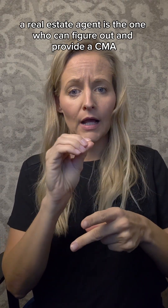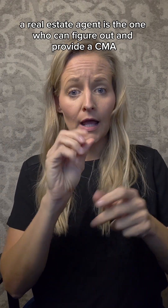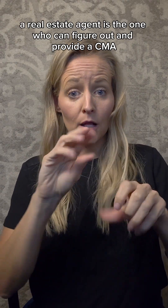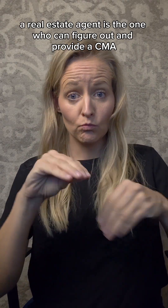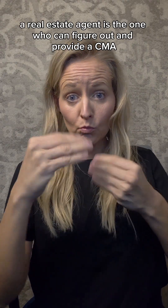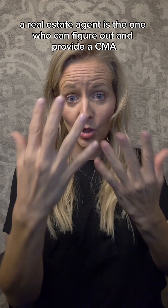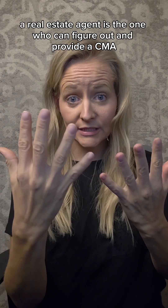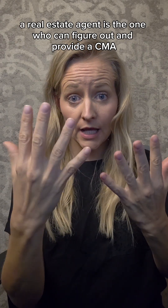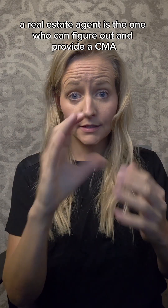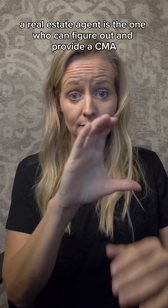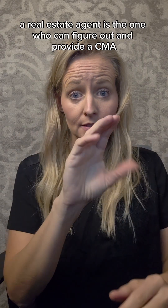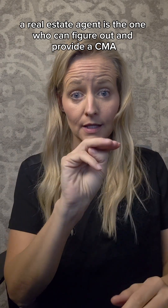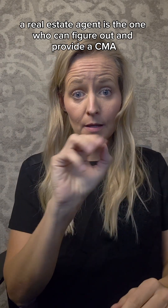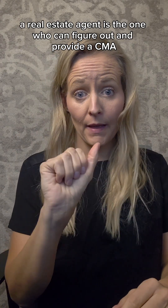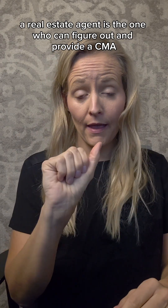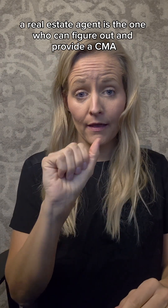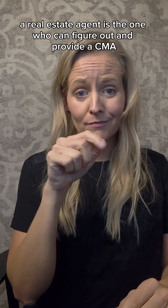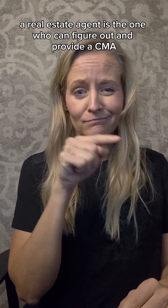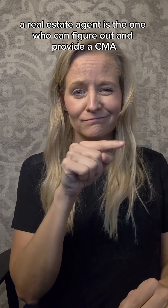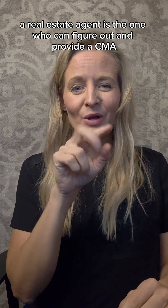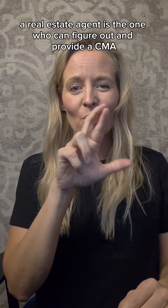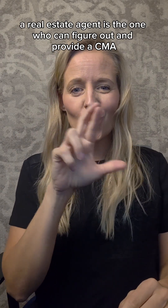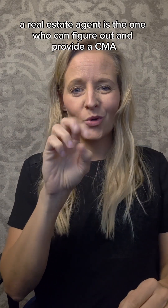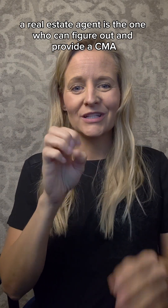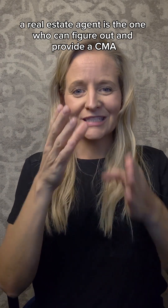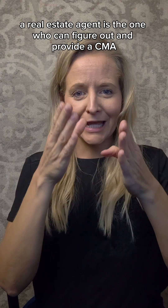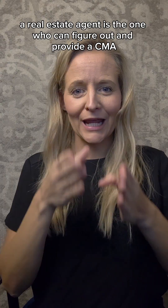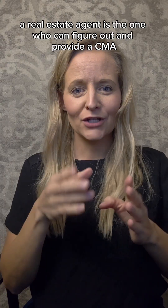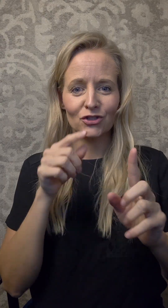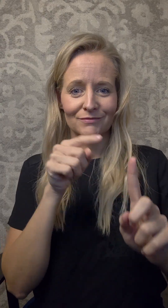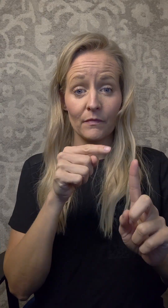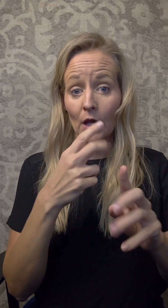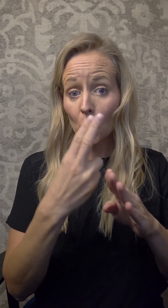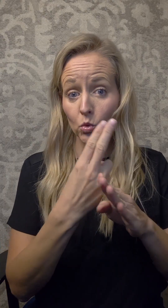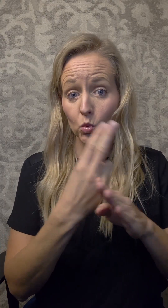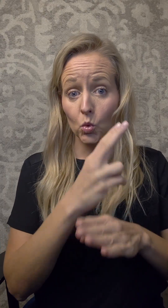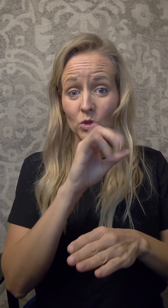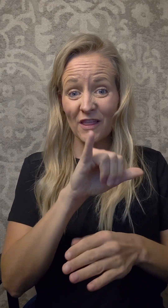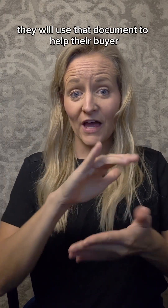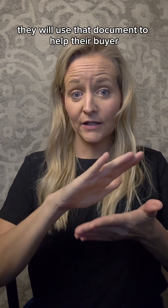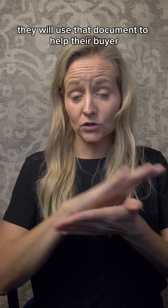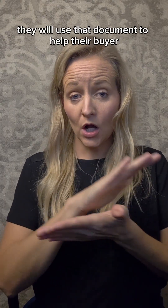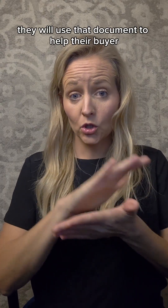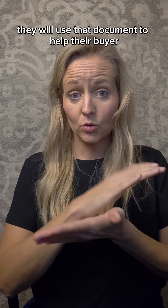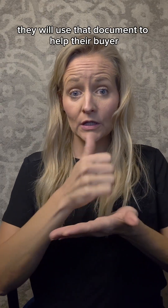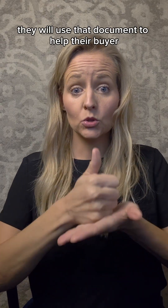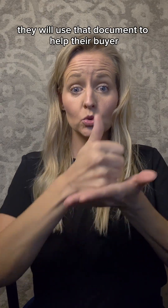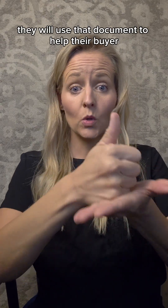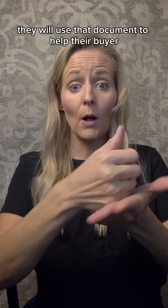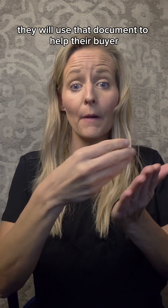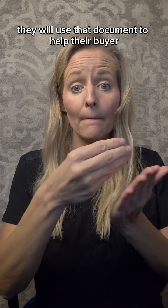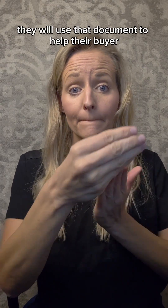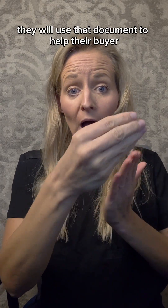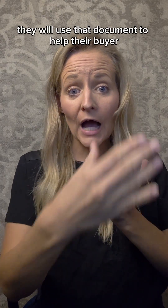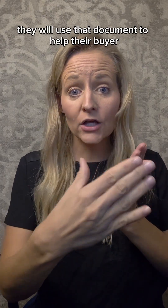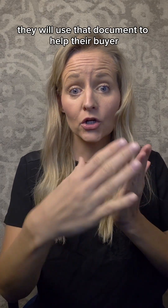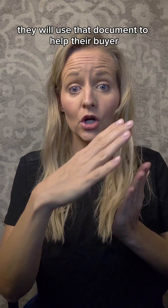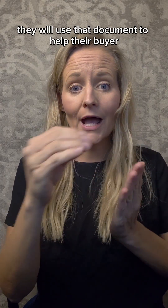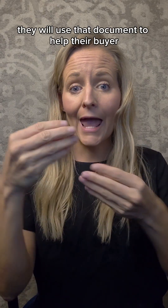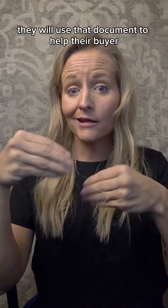the one who can figure out and provide a CMA. They will use that document to help their buyer or